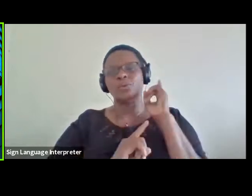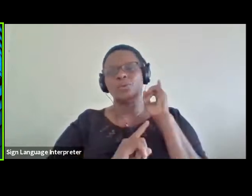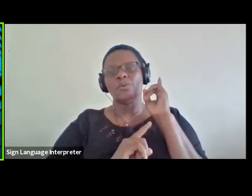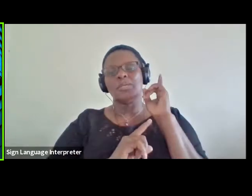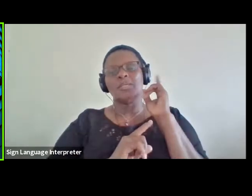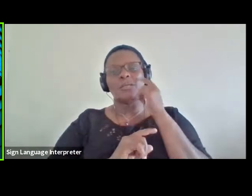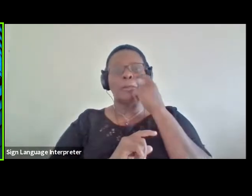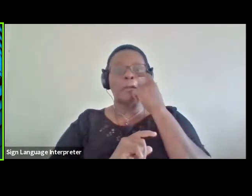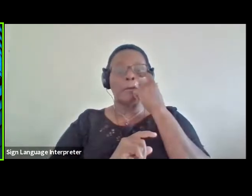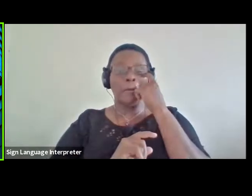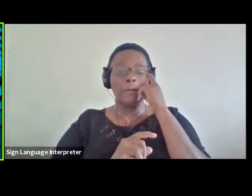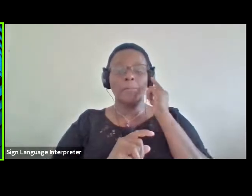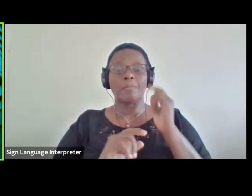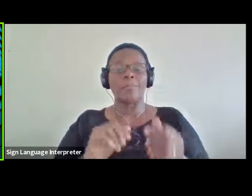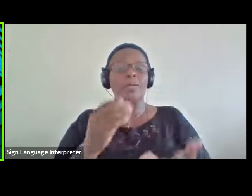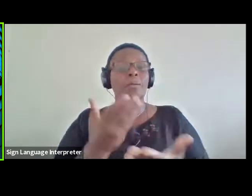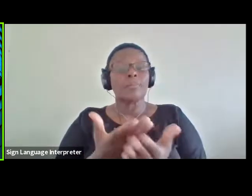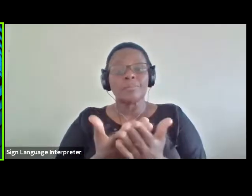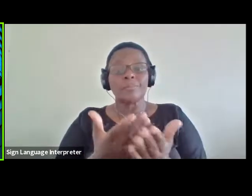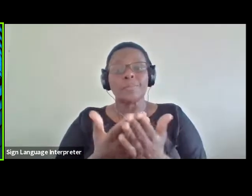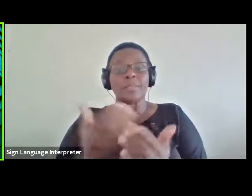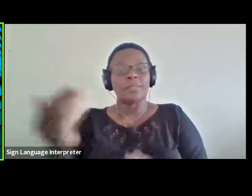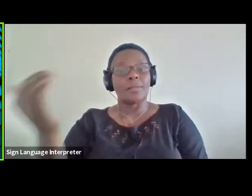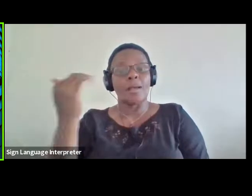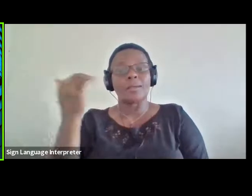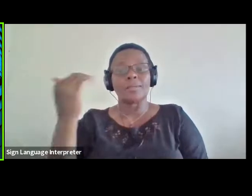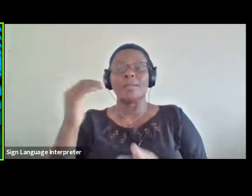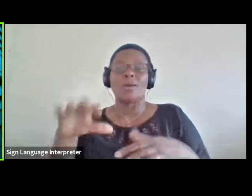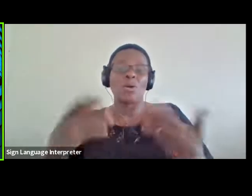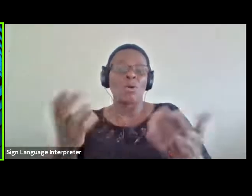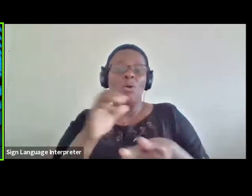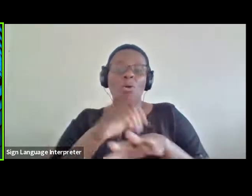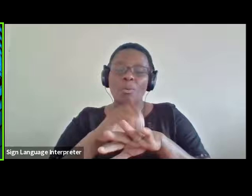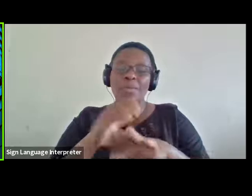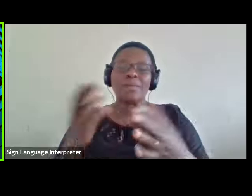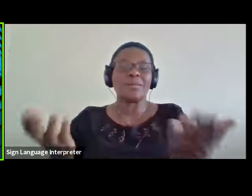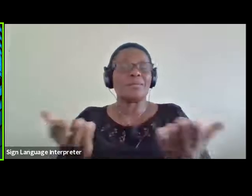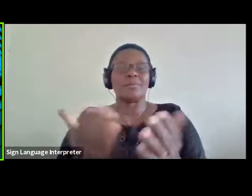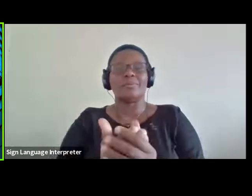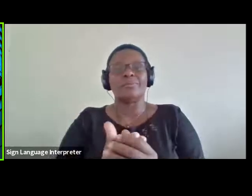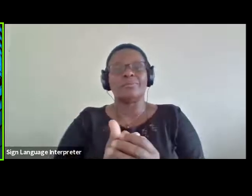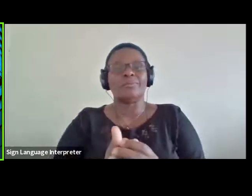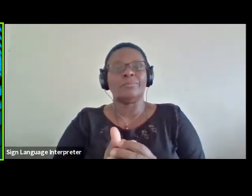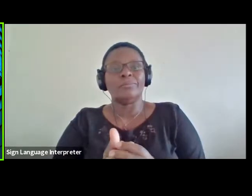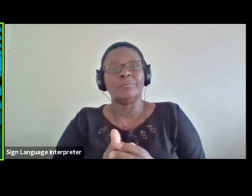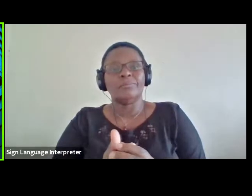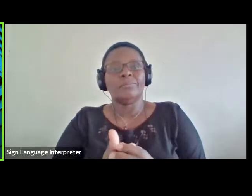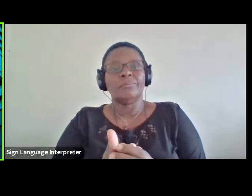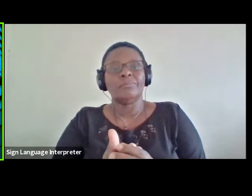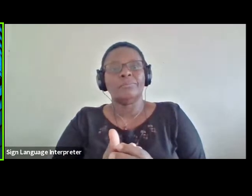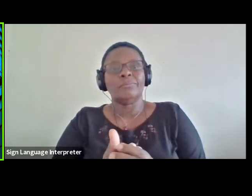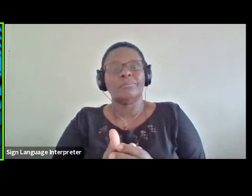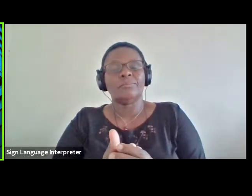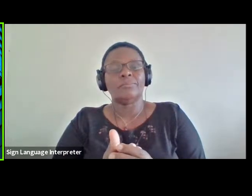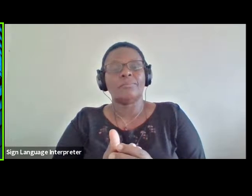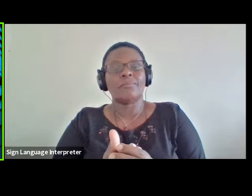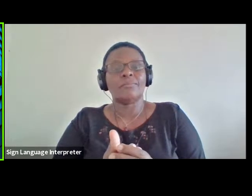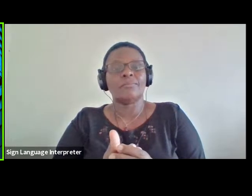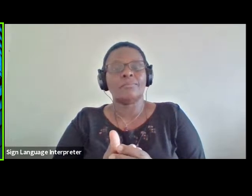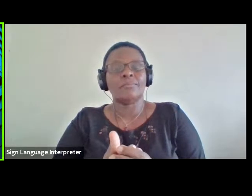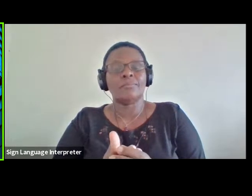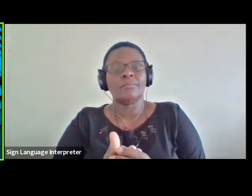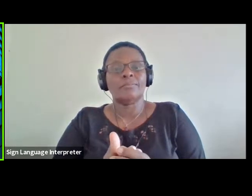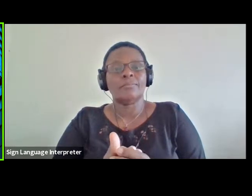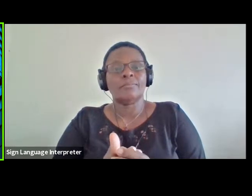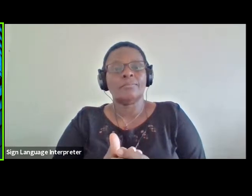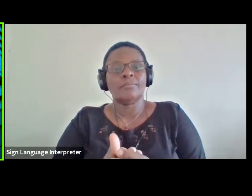feel free to jot your questions down into the chat function and the Q&A section. Or just